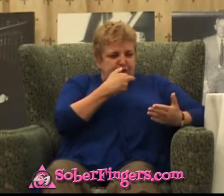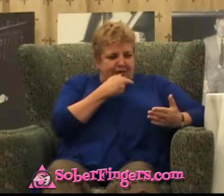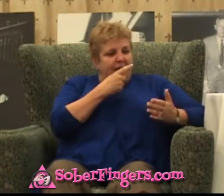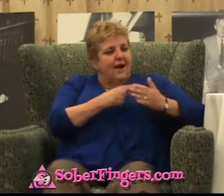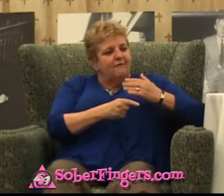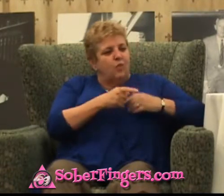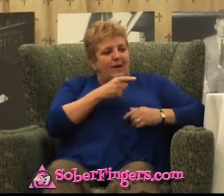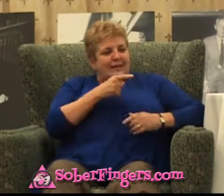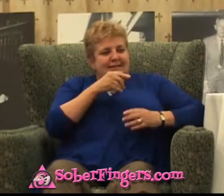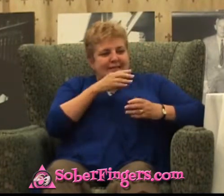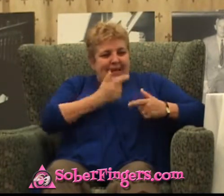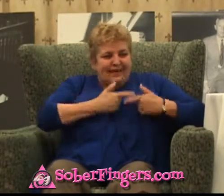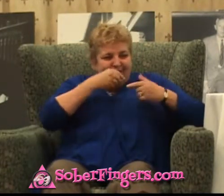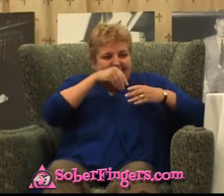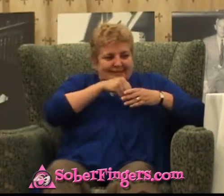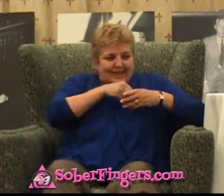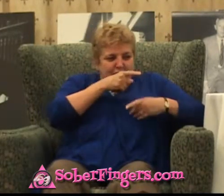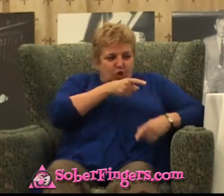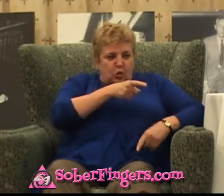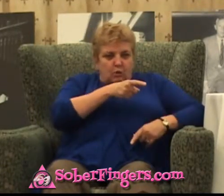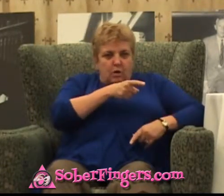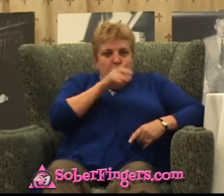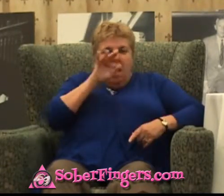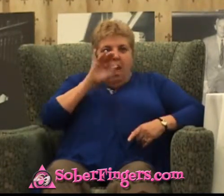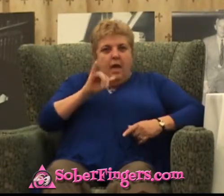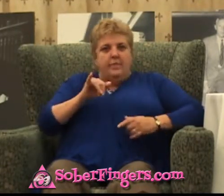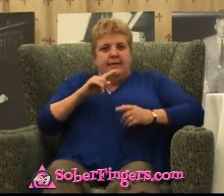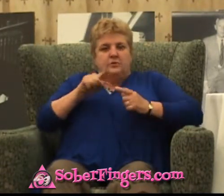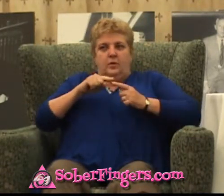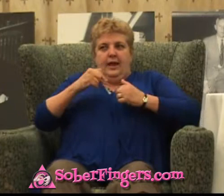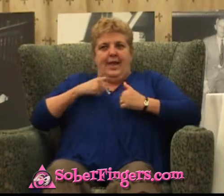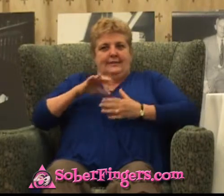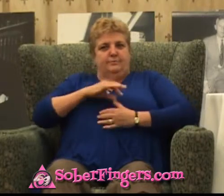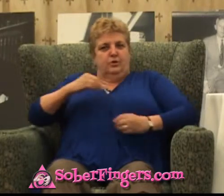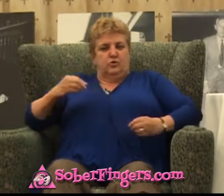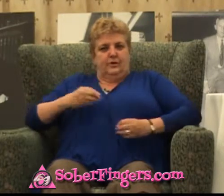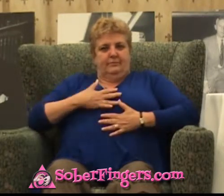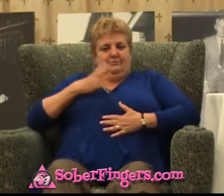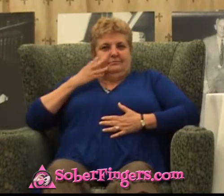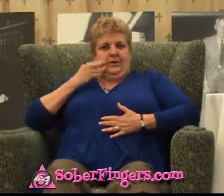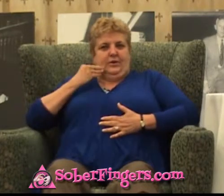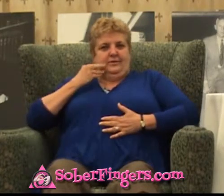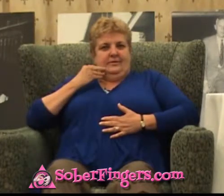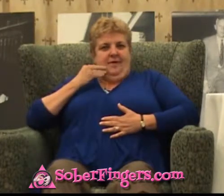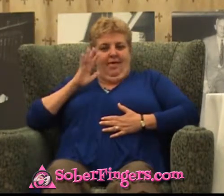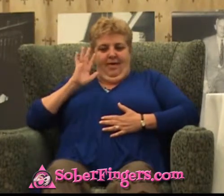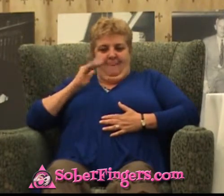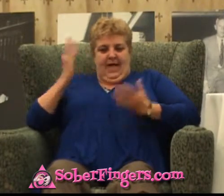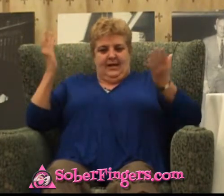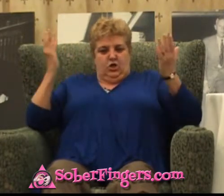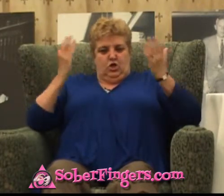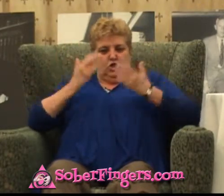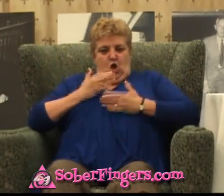spiritual experience. That dark and that black and that ugly that I told you about in my chest, I literally felt it go,